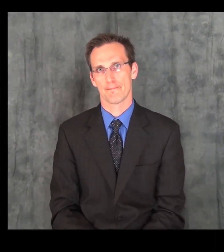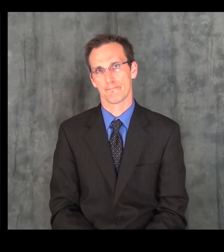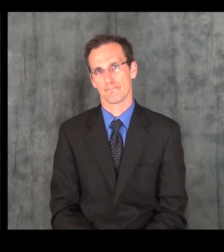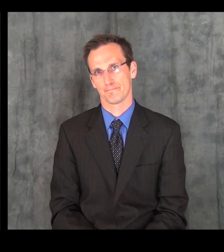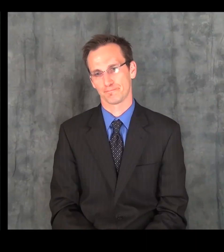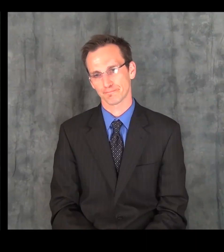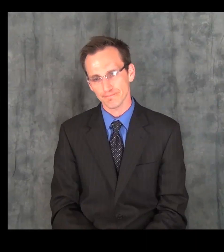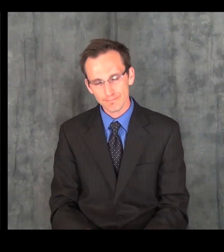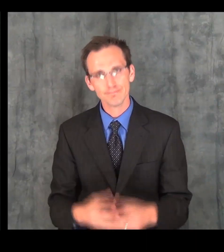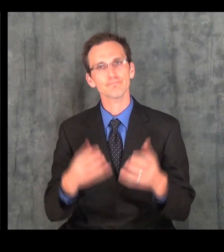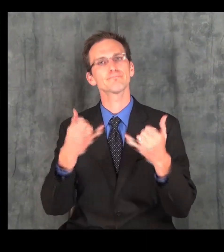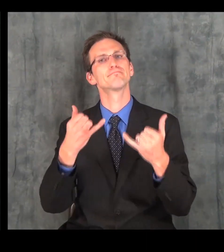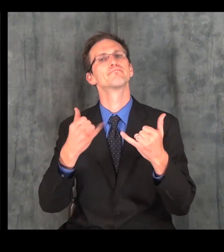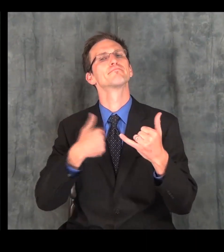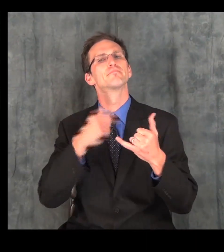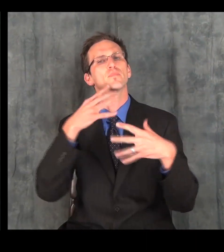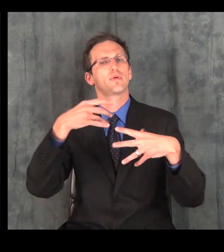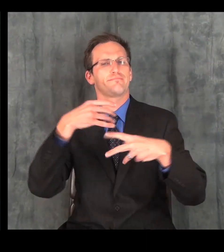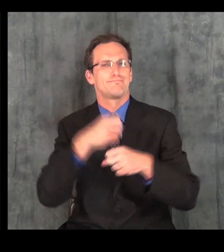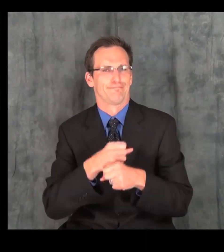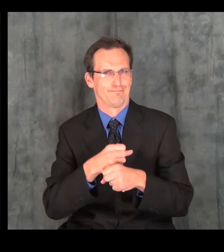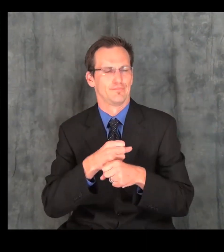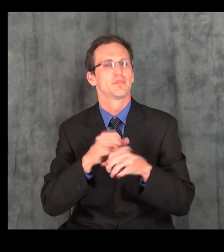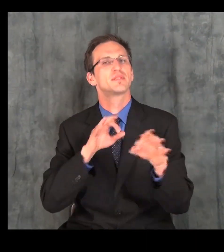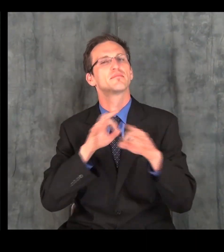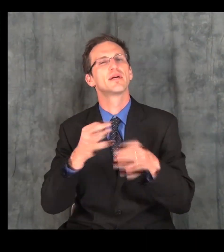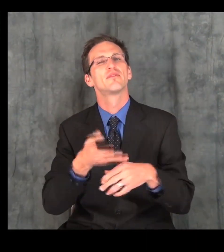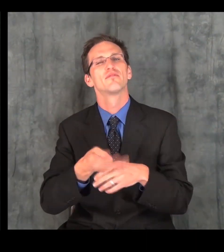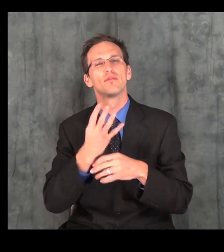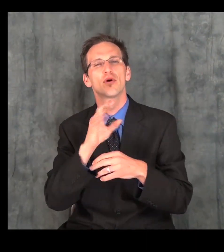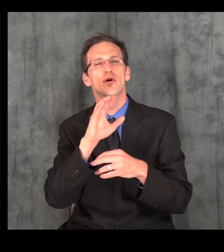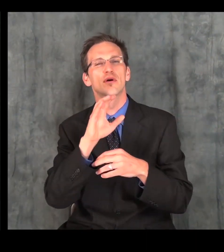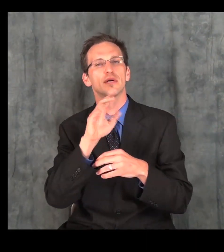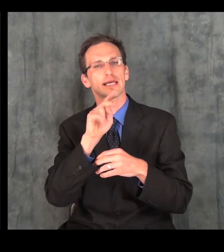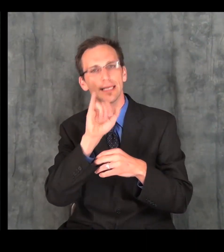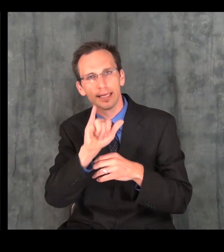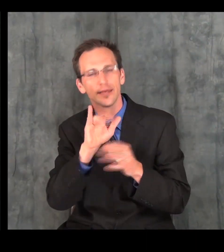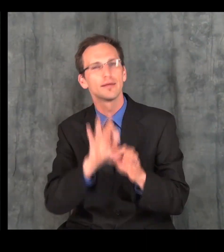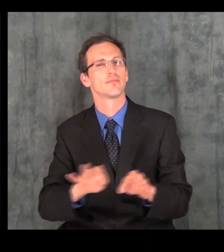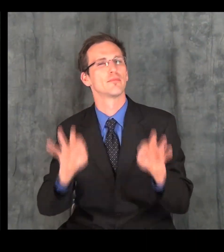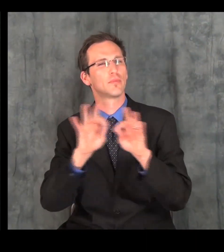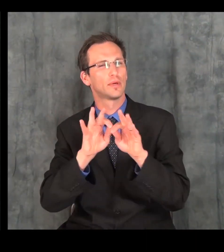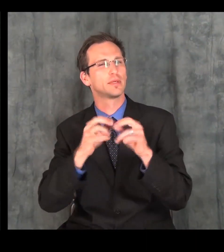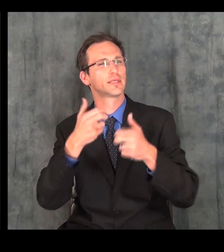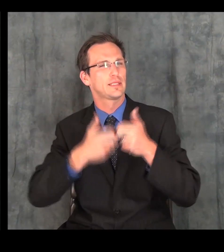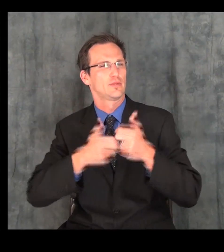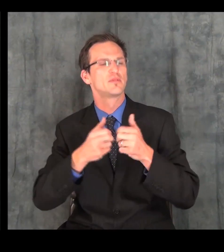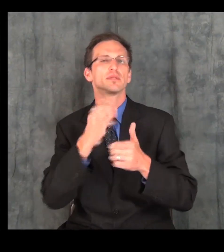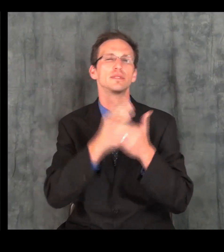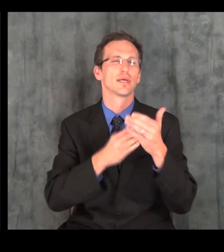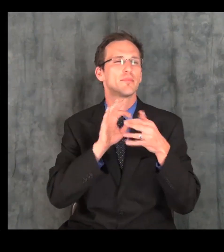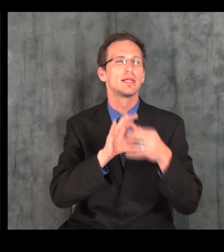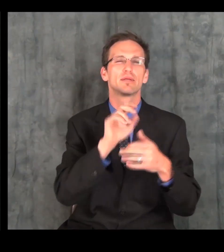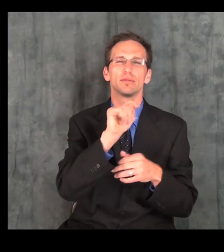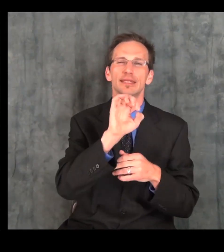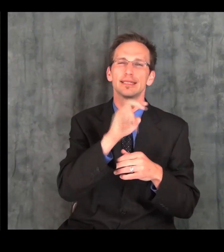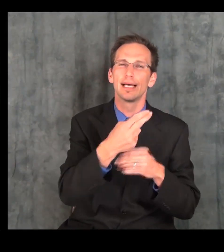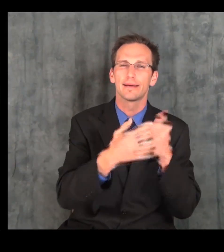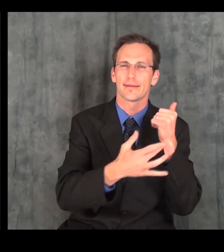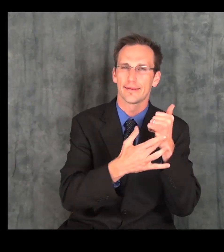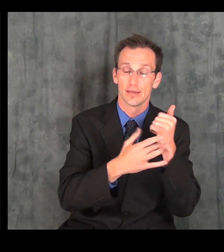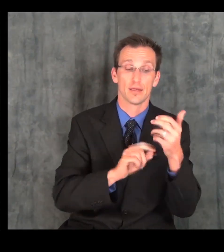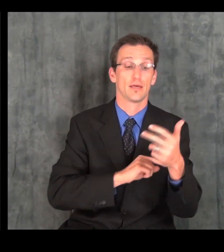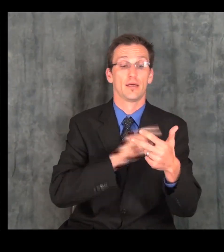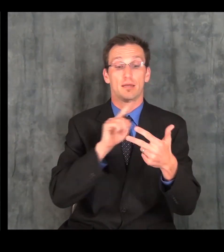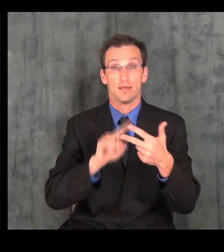So just to sum up, I'm going to talk about 4 key areas, 4 key issues. We'll identify technological issues, and I've already mentioned some of them, linguistic